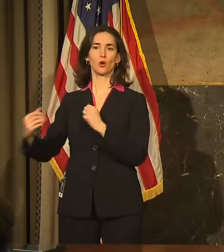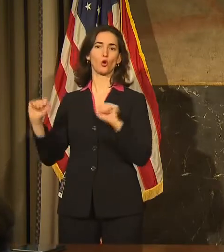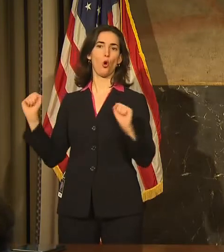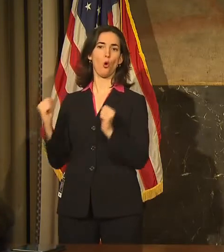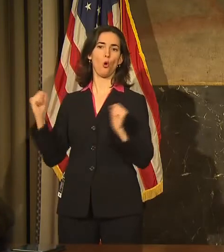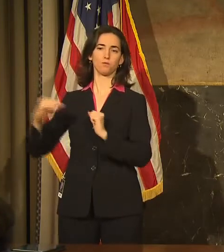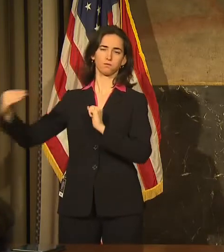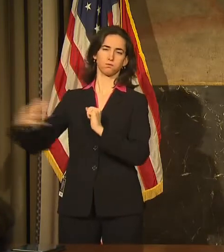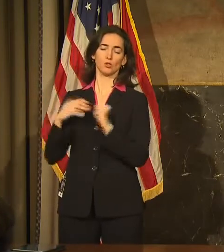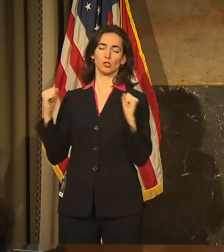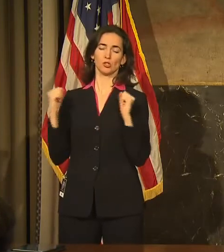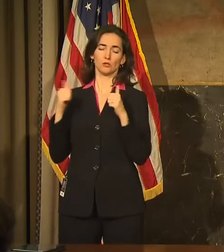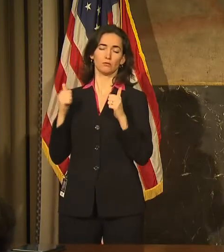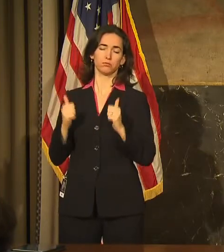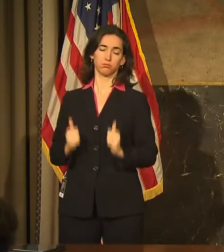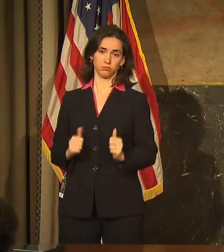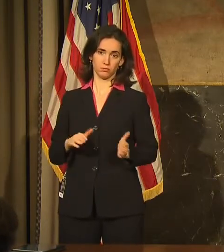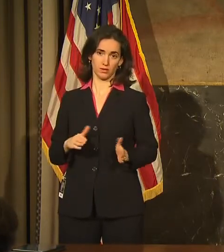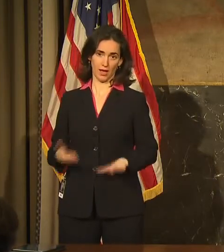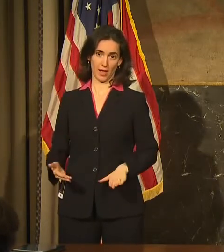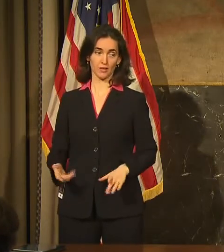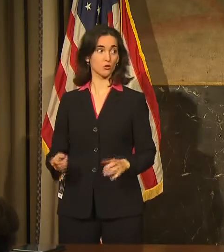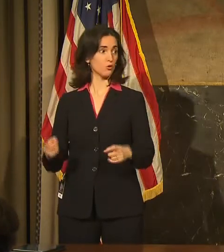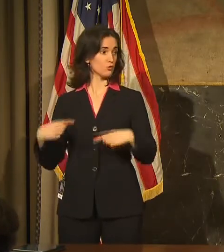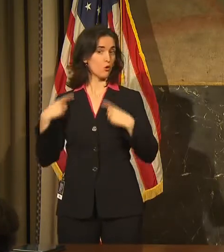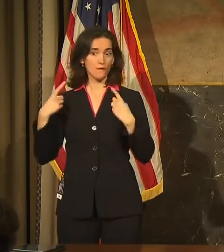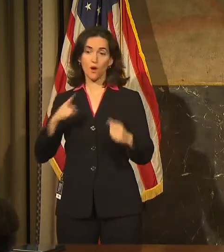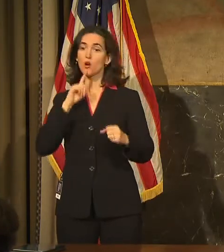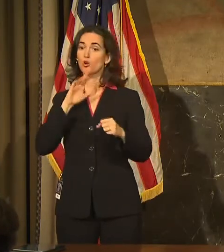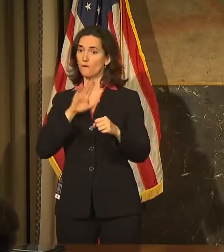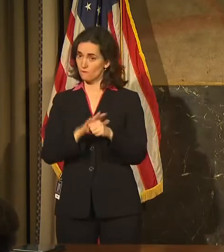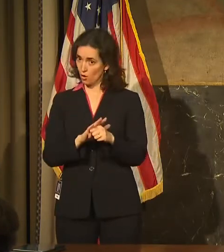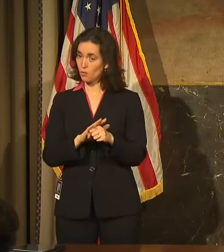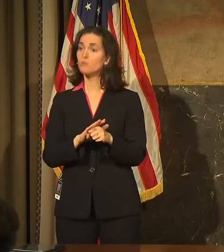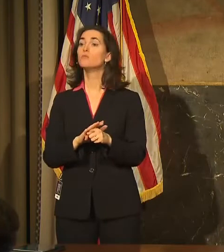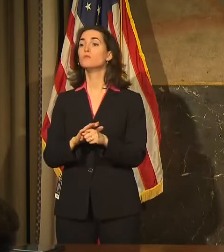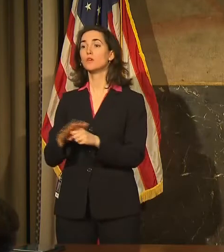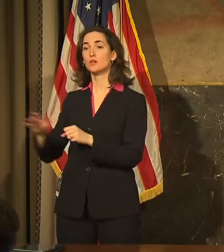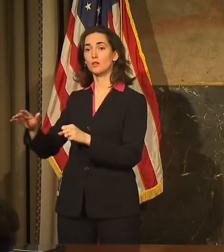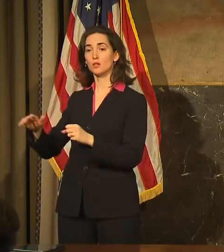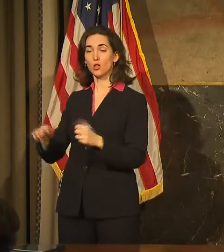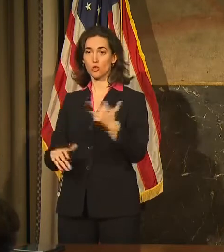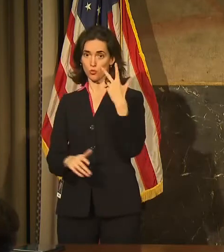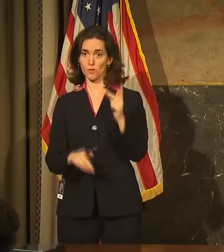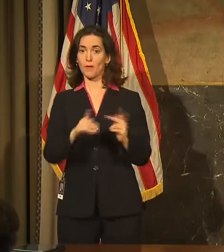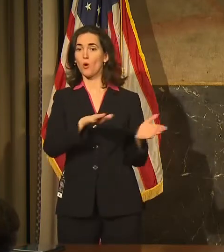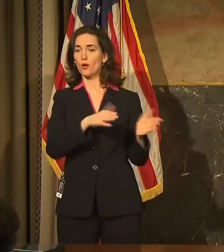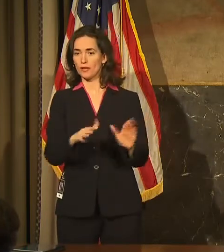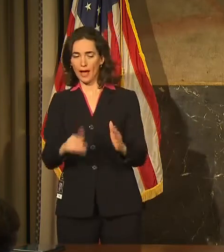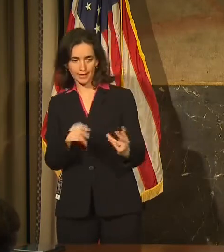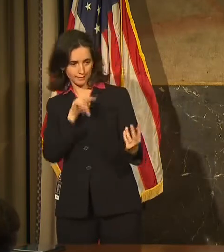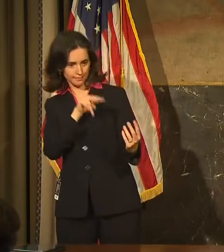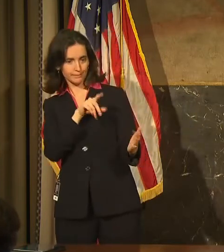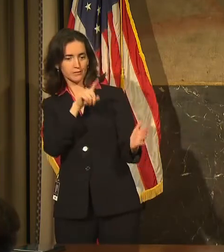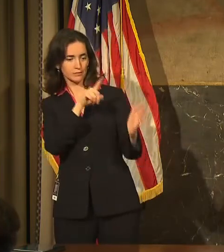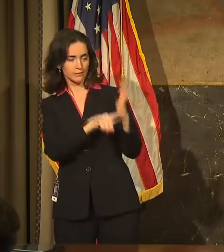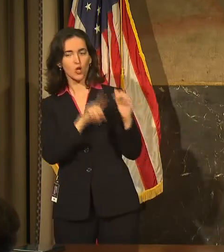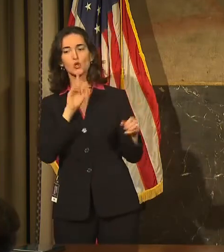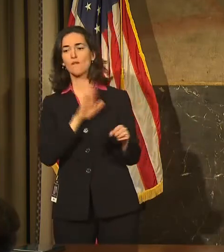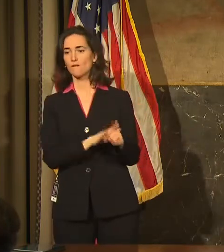now, we still have a total of 3 deaths that have been confirmed by coroners as winter storm related.